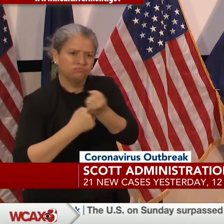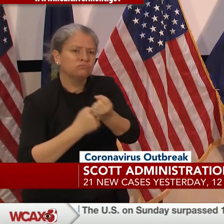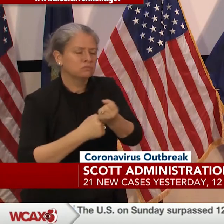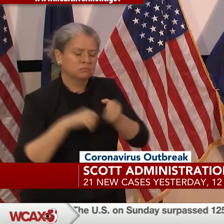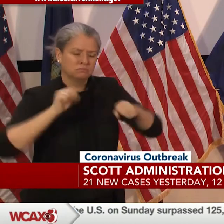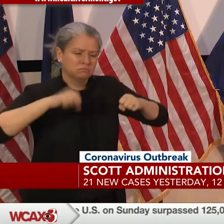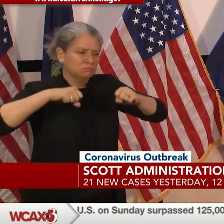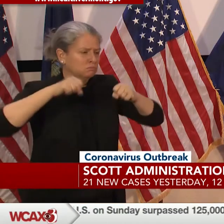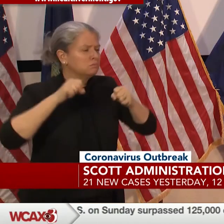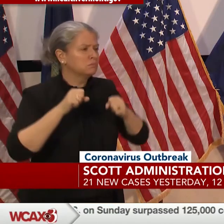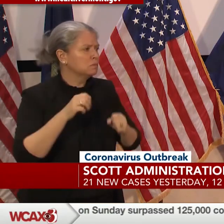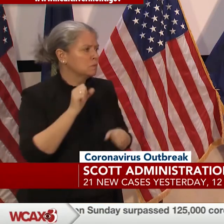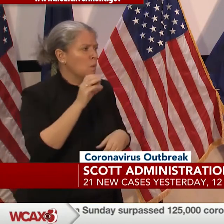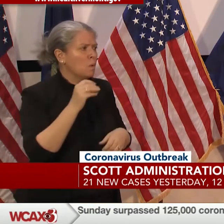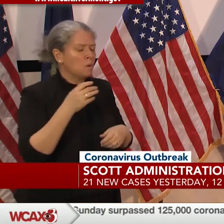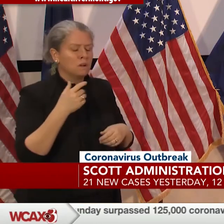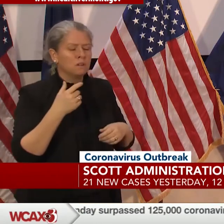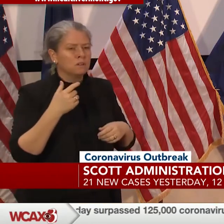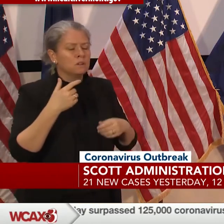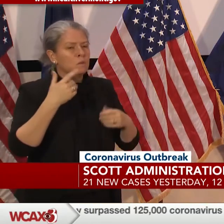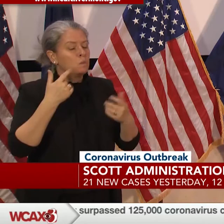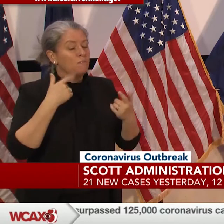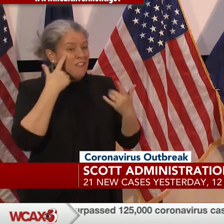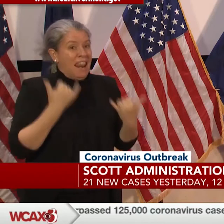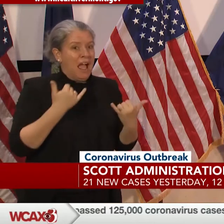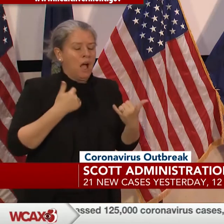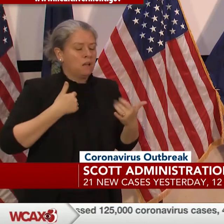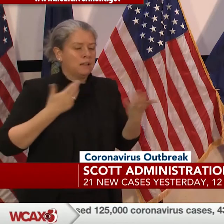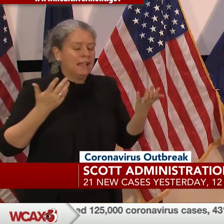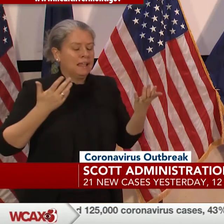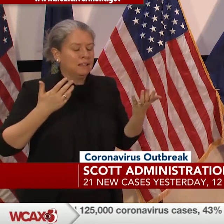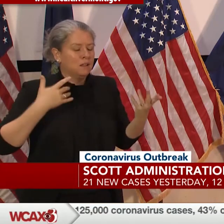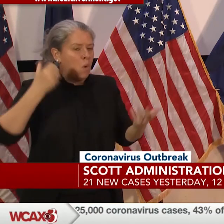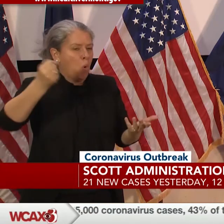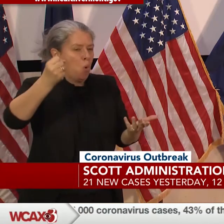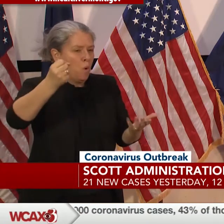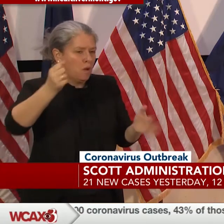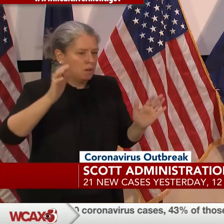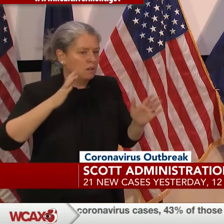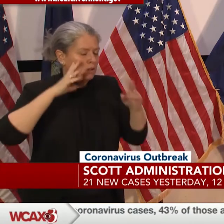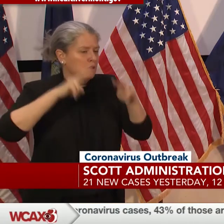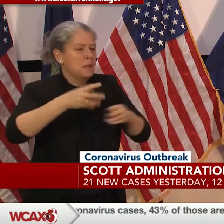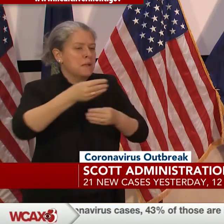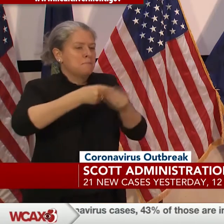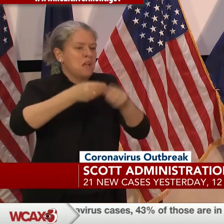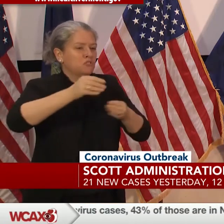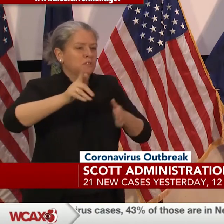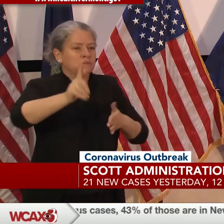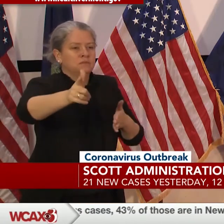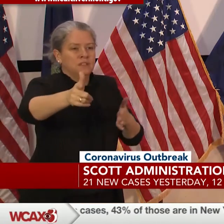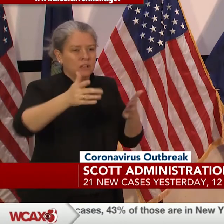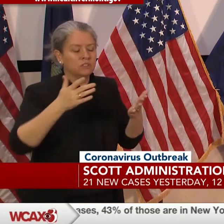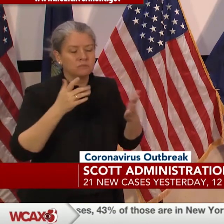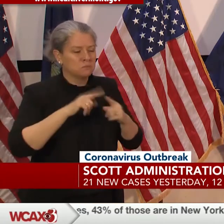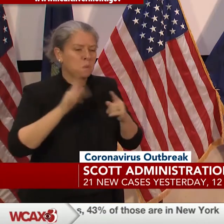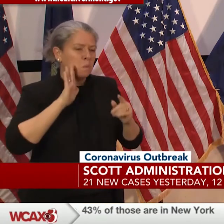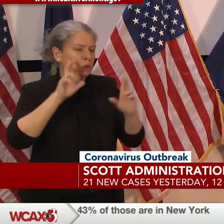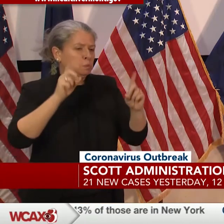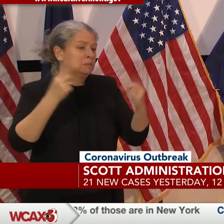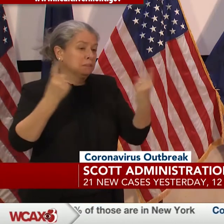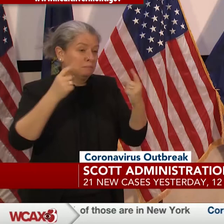move forward, again, we'll see where the challenges are and see what we can do to mitigate that.